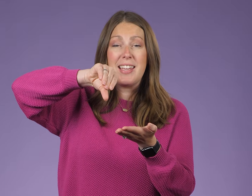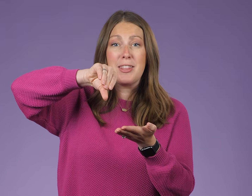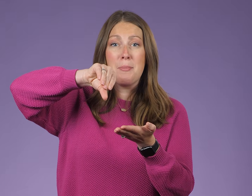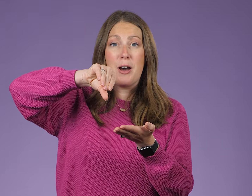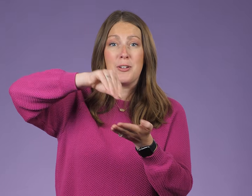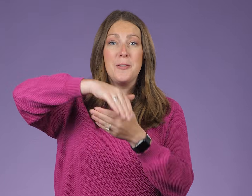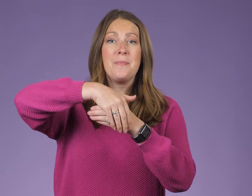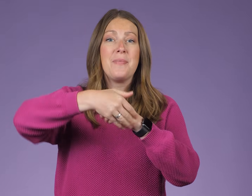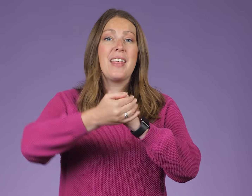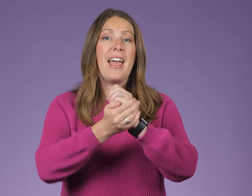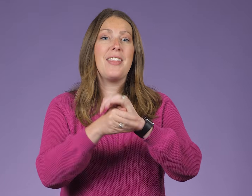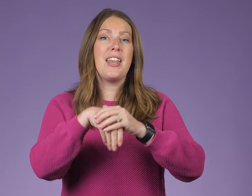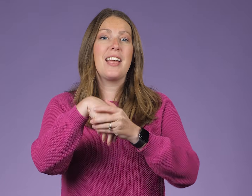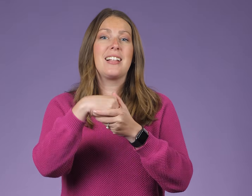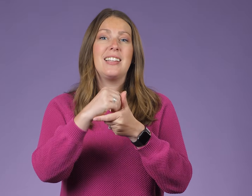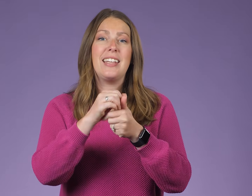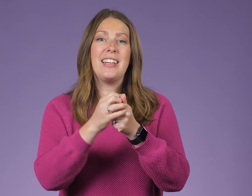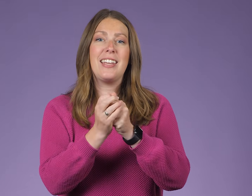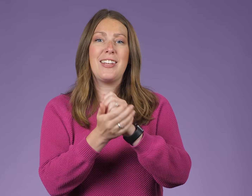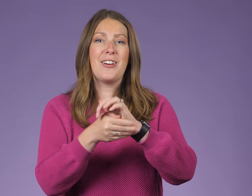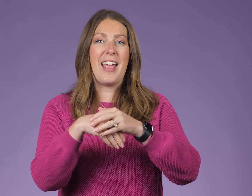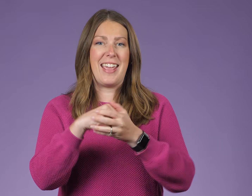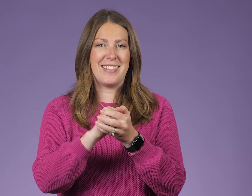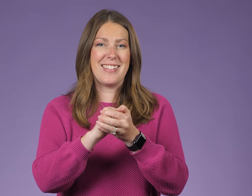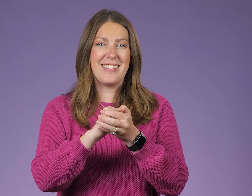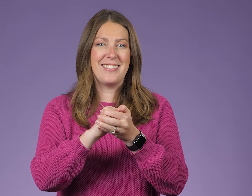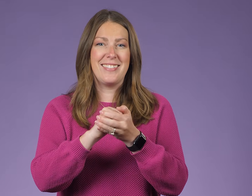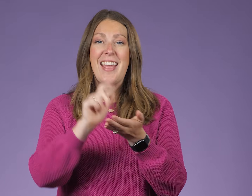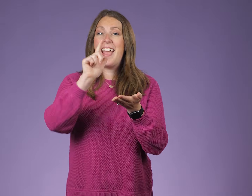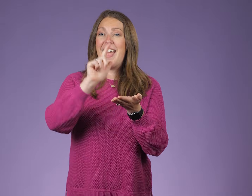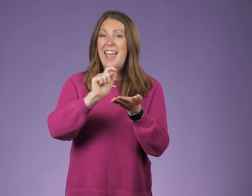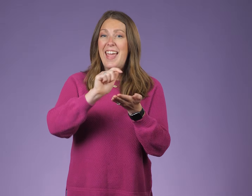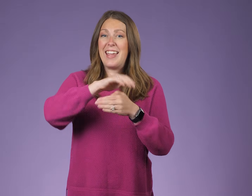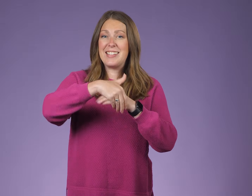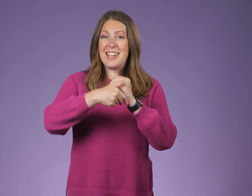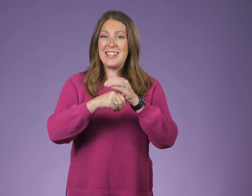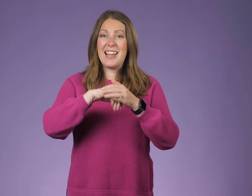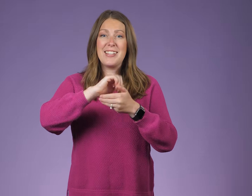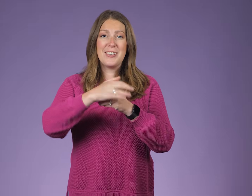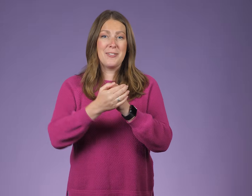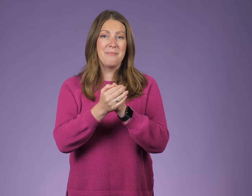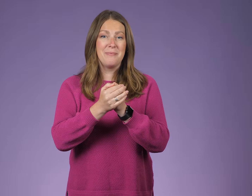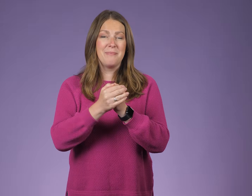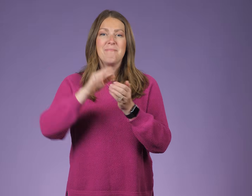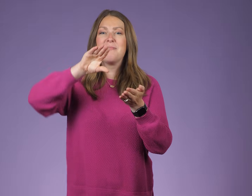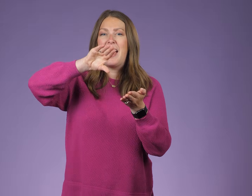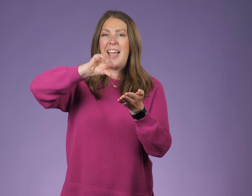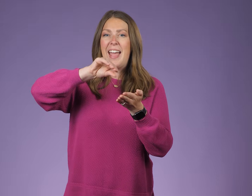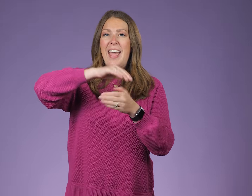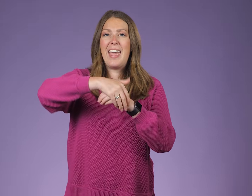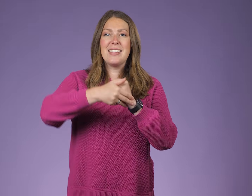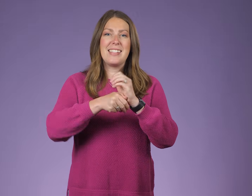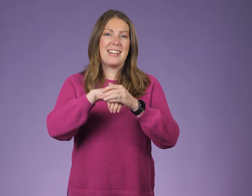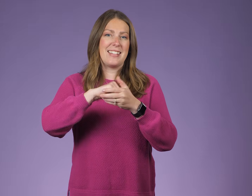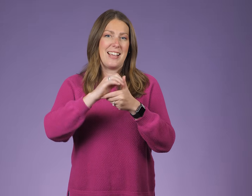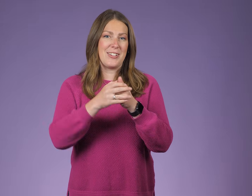the bottle and then cleaning your hands. Hand sanitizer. Hand sanitizer.